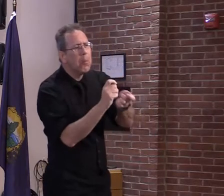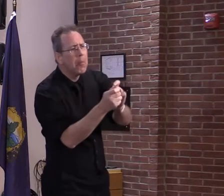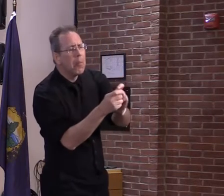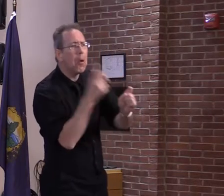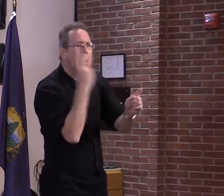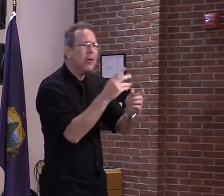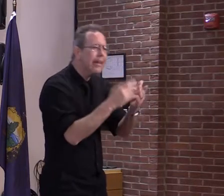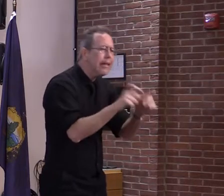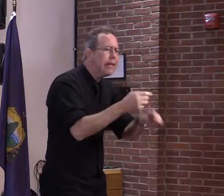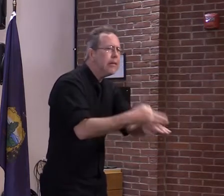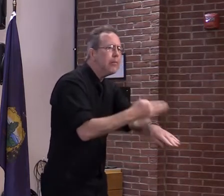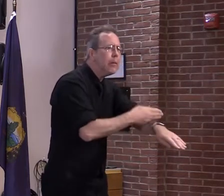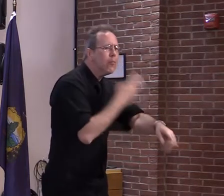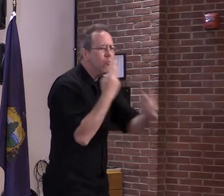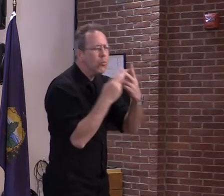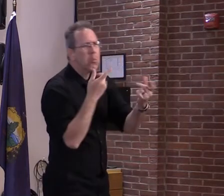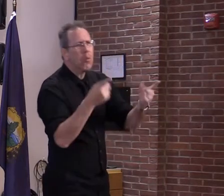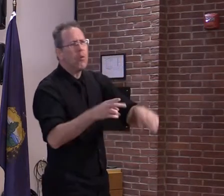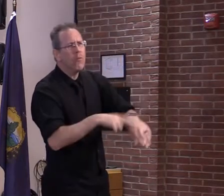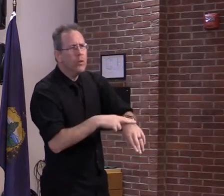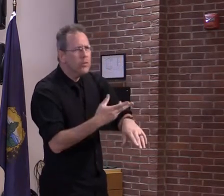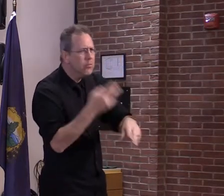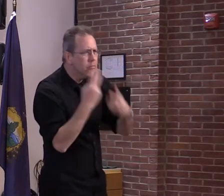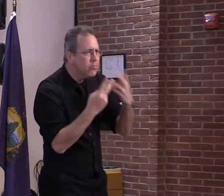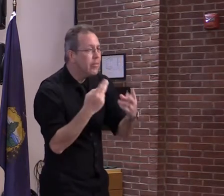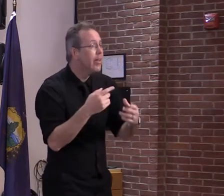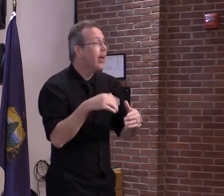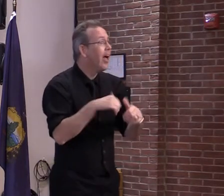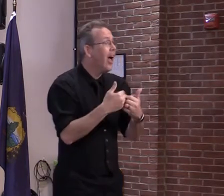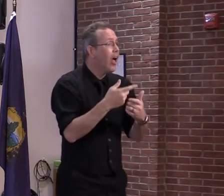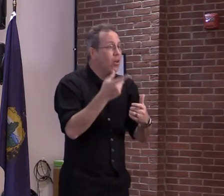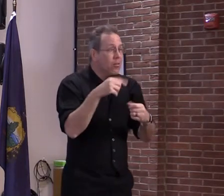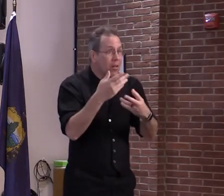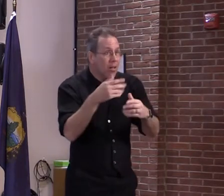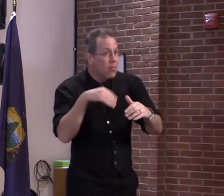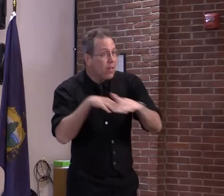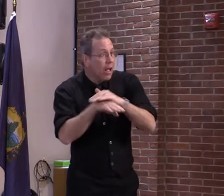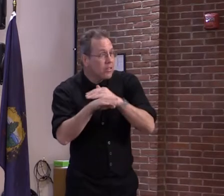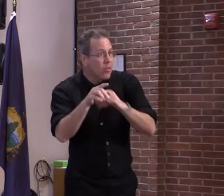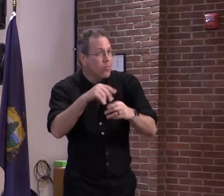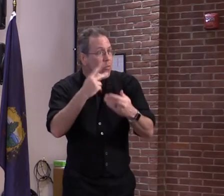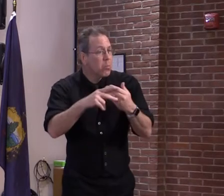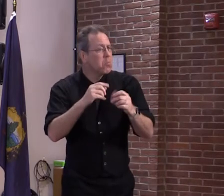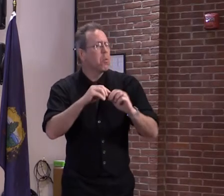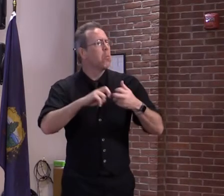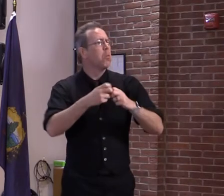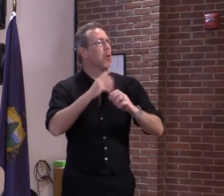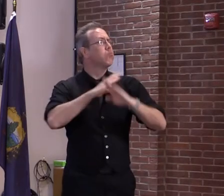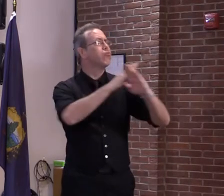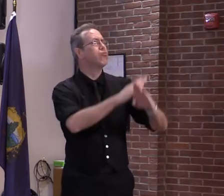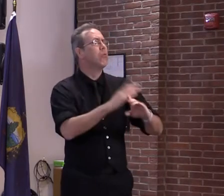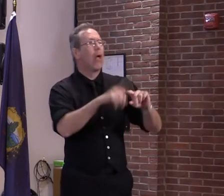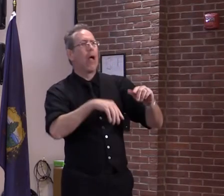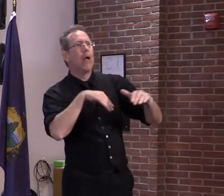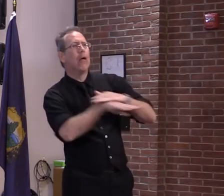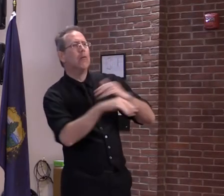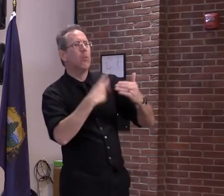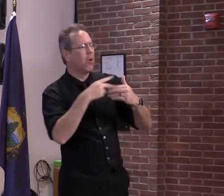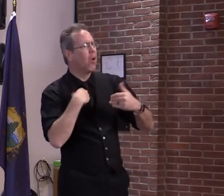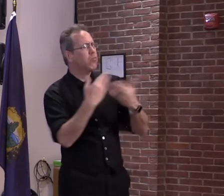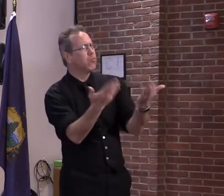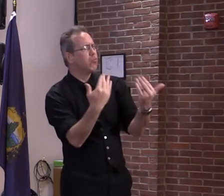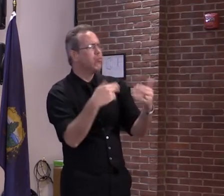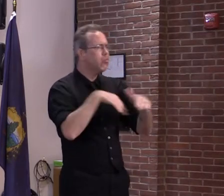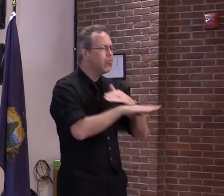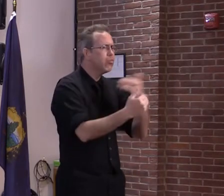to the program has not been the big issue. And we continue to not have waiting lists. We continue to have more people getting treatment than